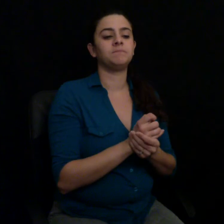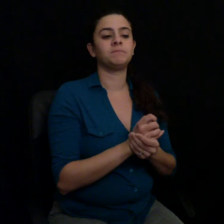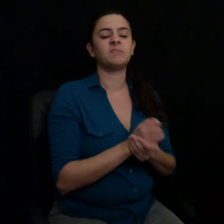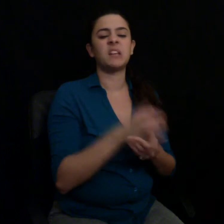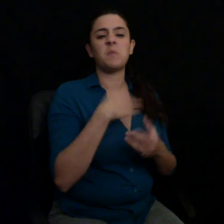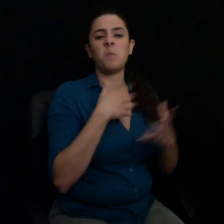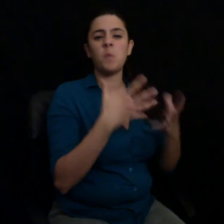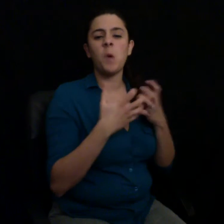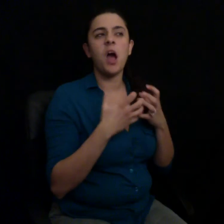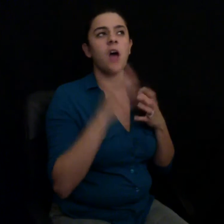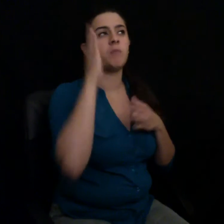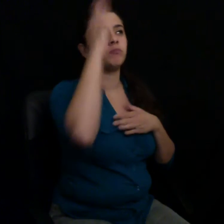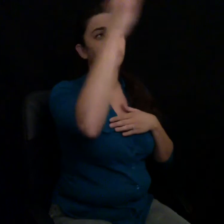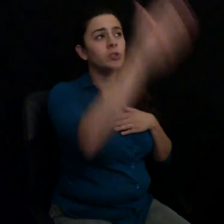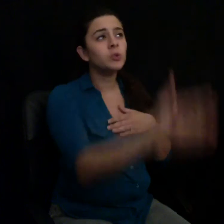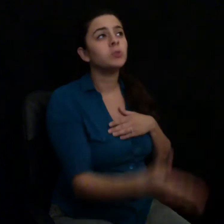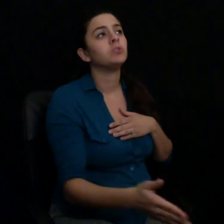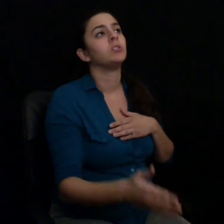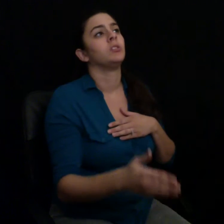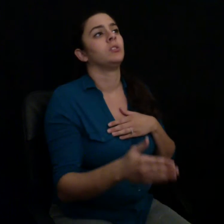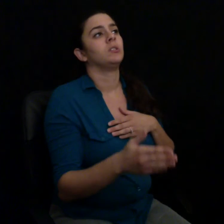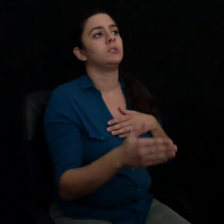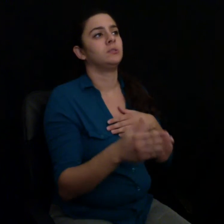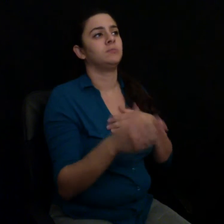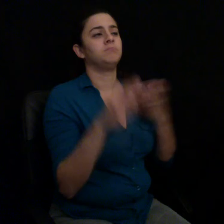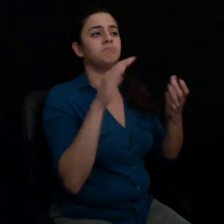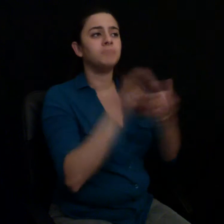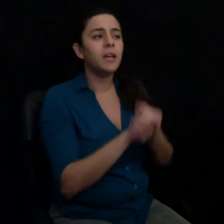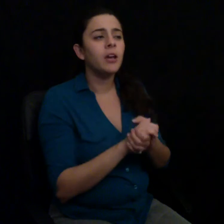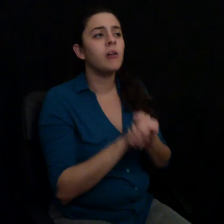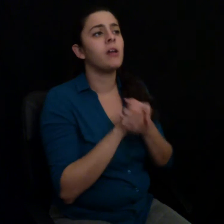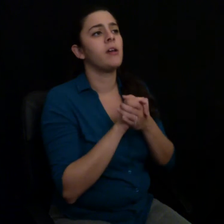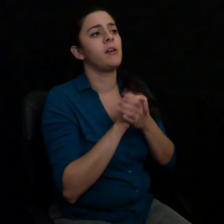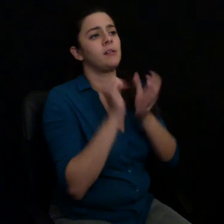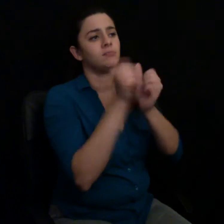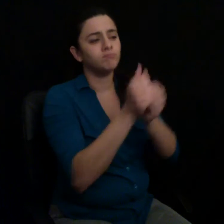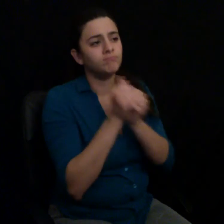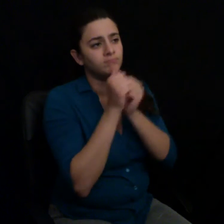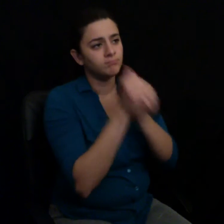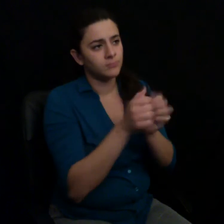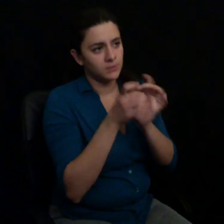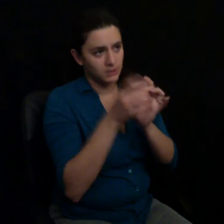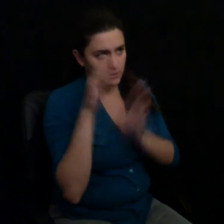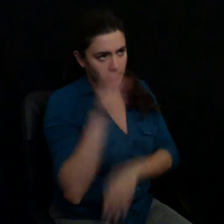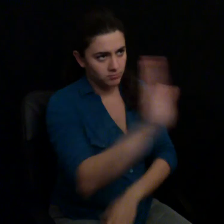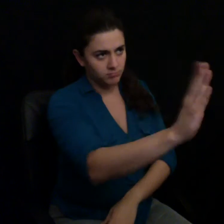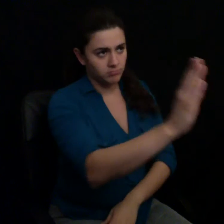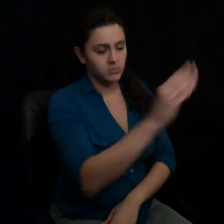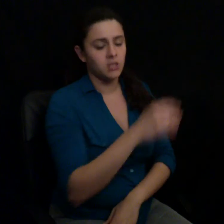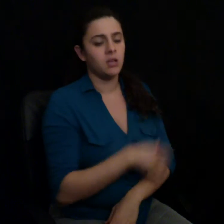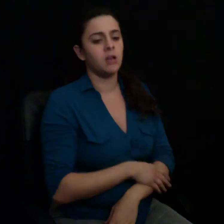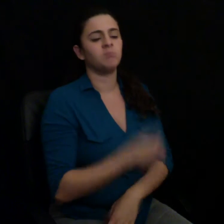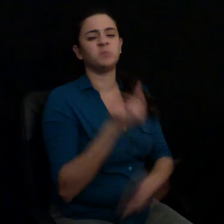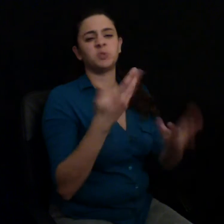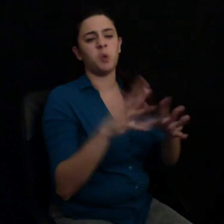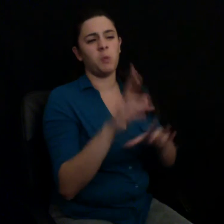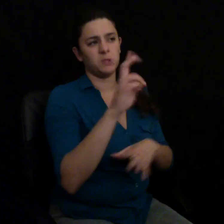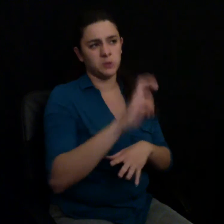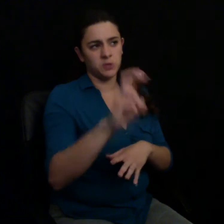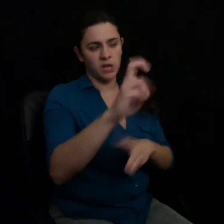like our long-term plans, as far as a relationship goes, in contrast to my traveling. And she's totally down to